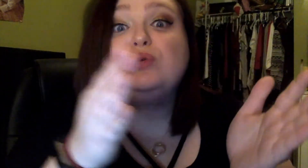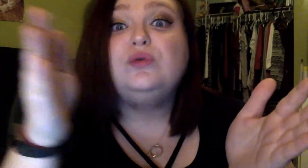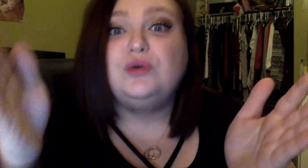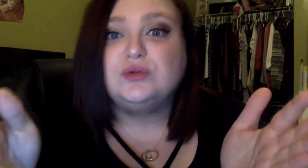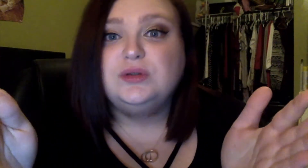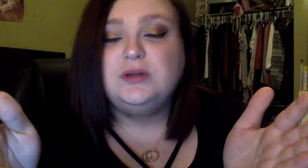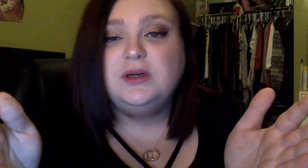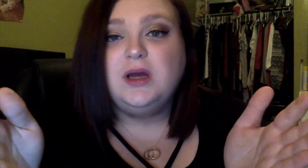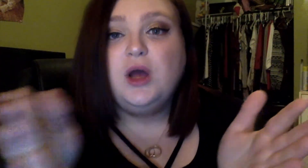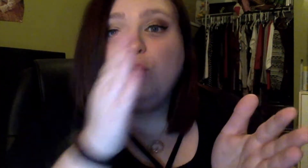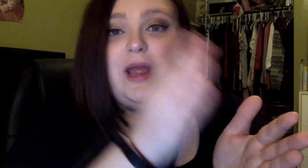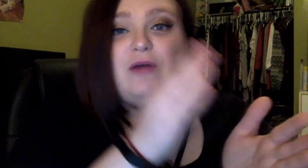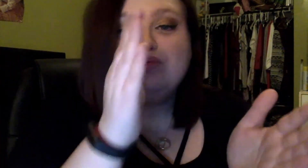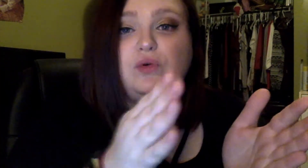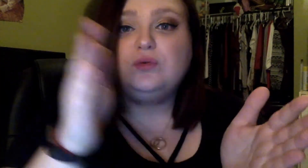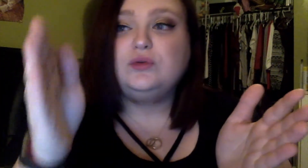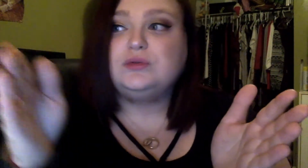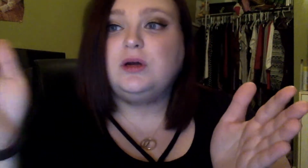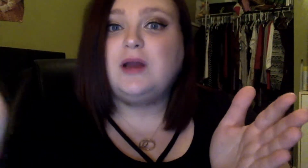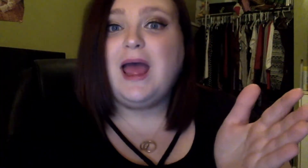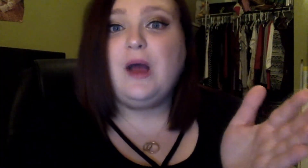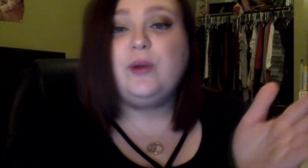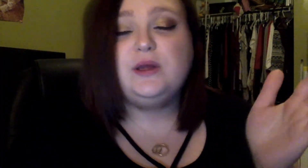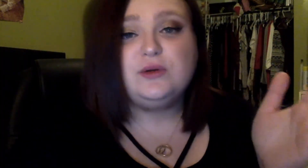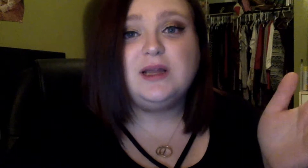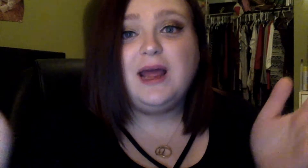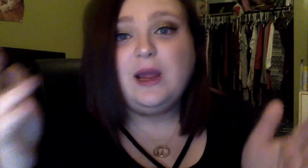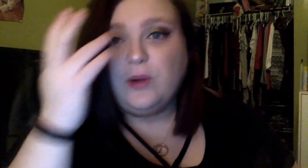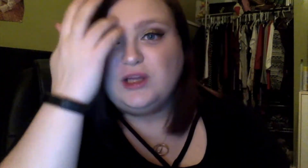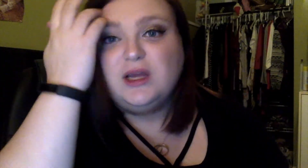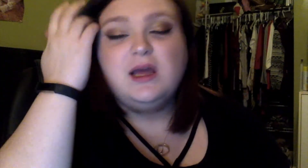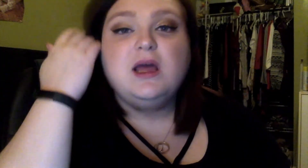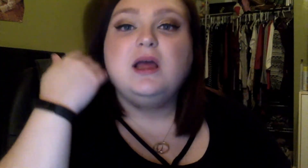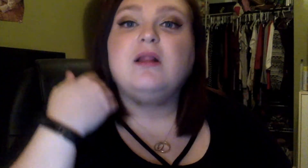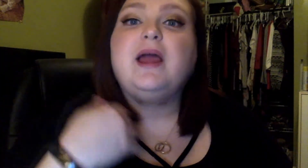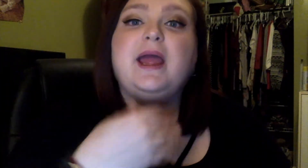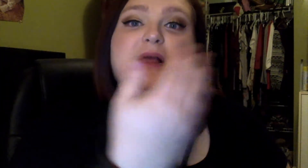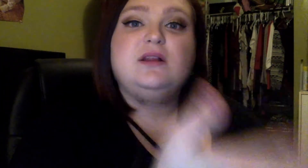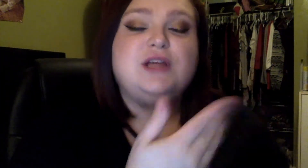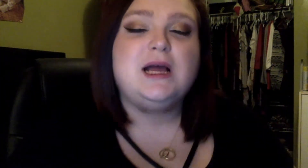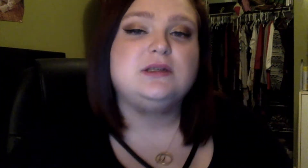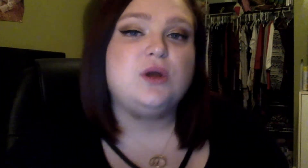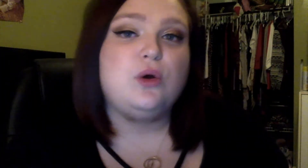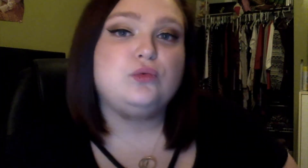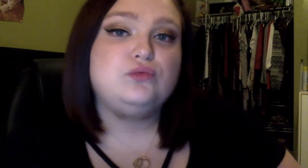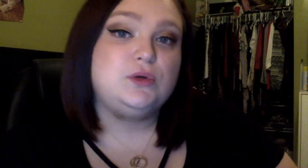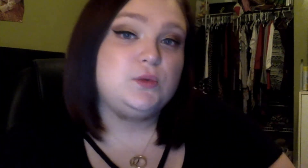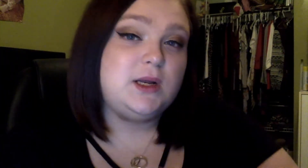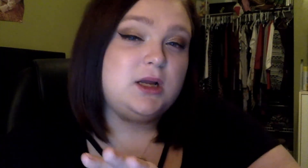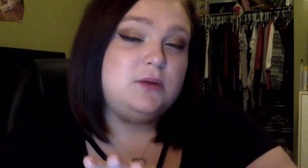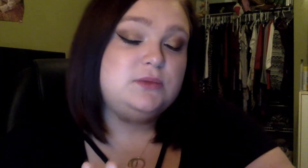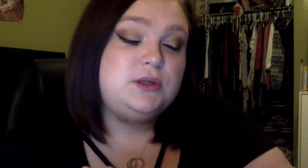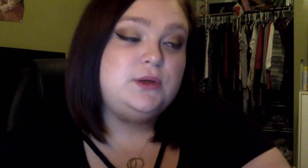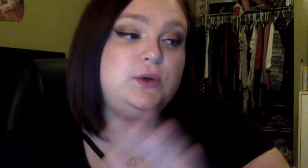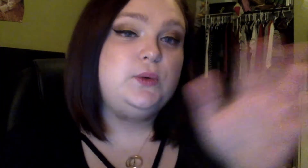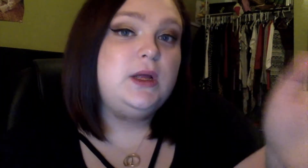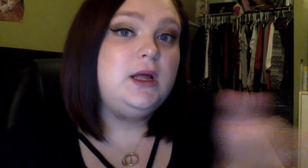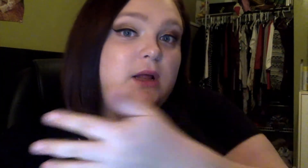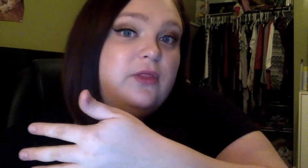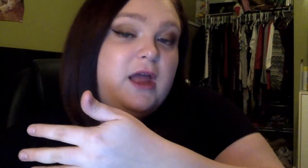rules. We have rules on how we use the language. Like English has its own rules when it comes to